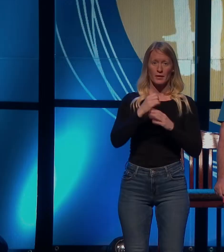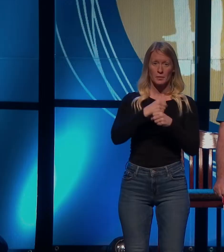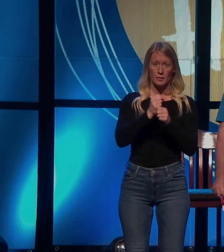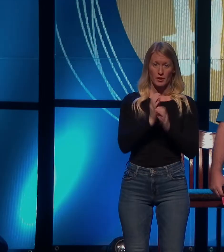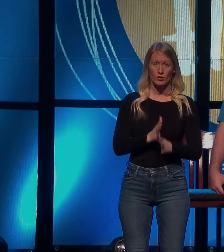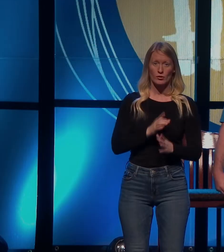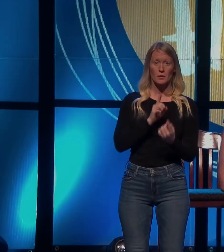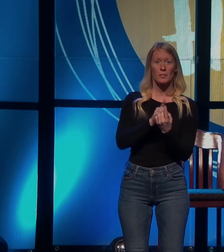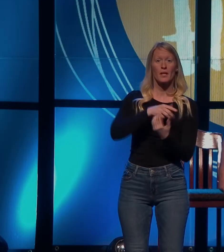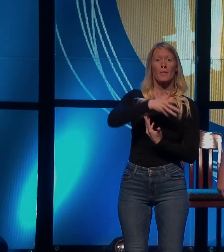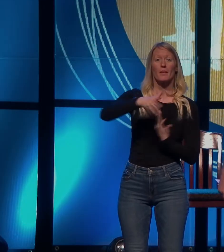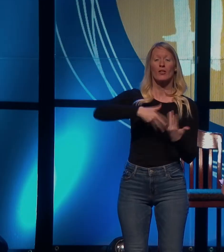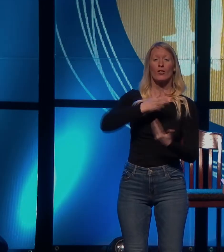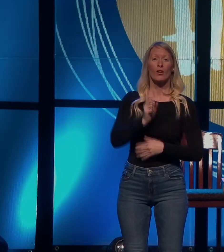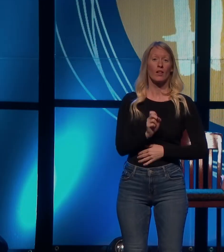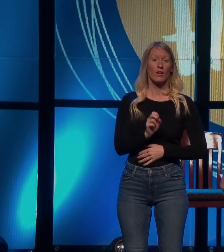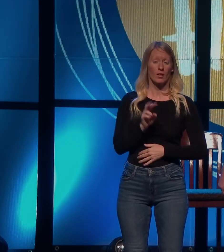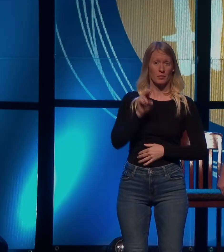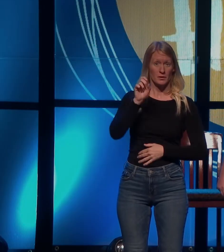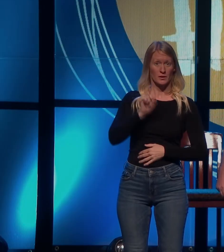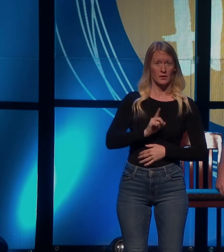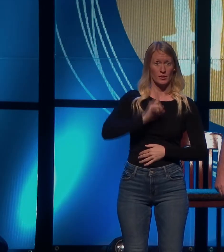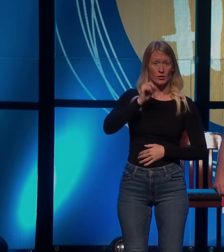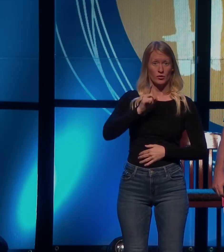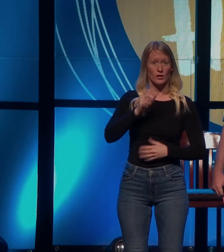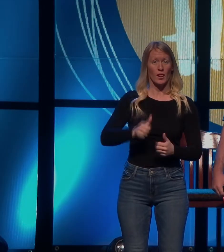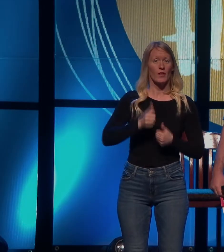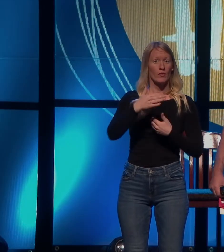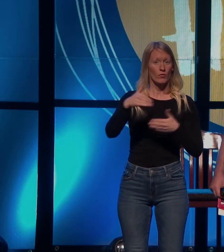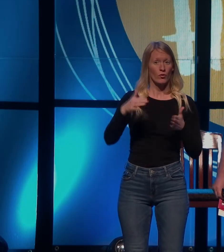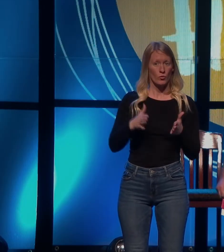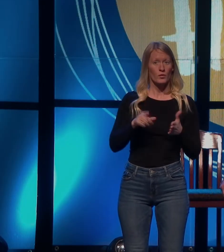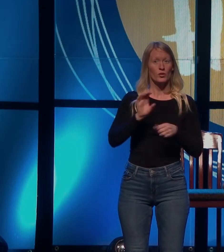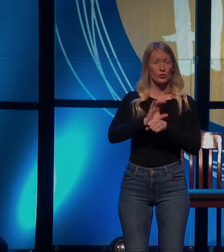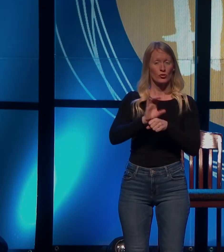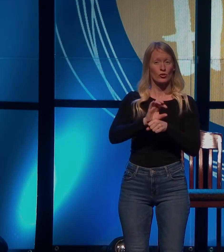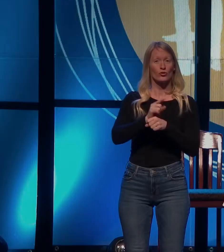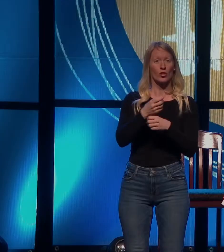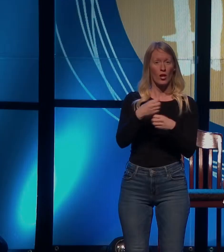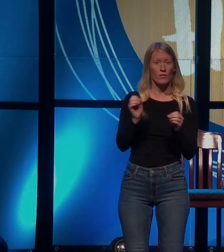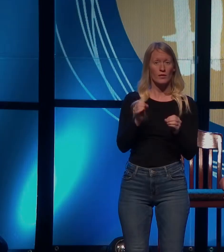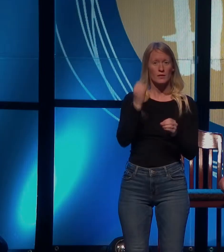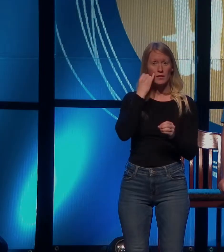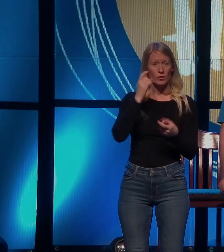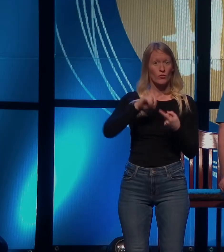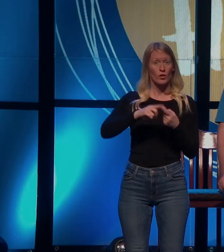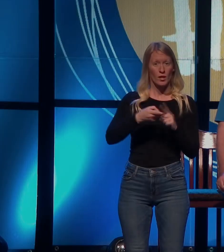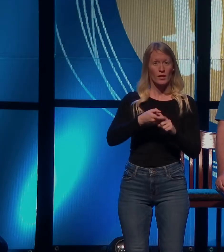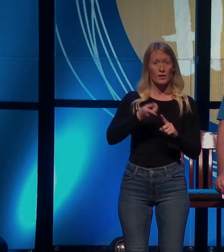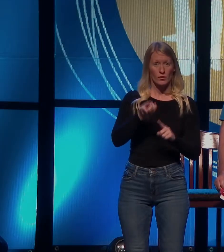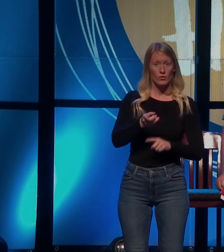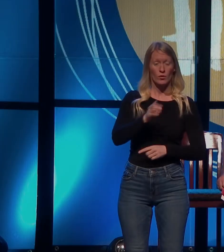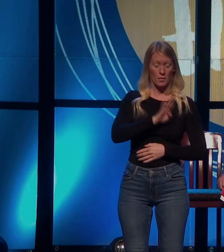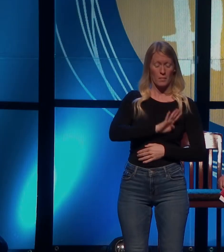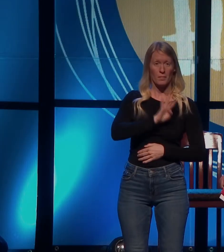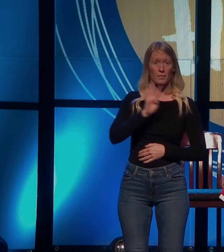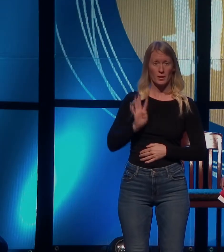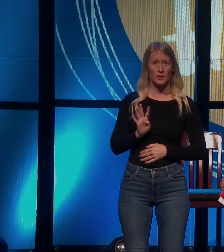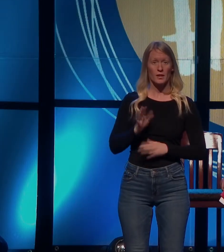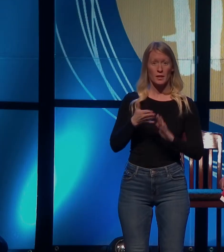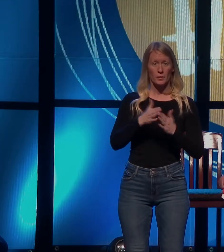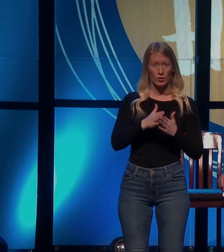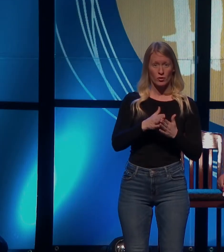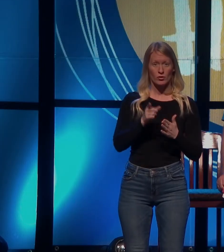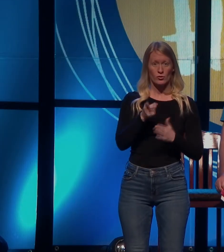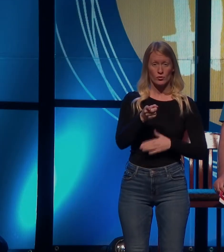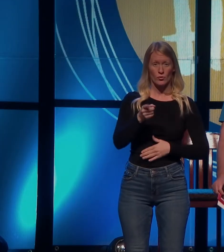the living room of the church offices. And so if you're an ally or a member of the queer community, you're invited to come and